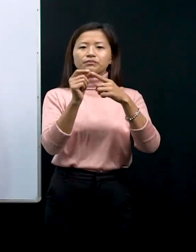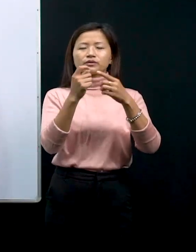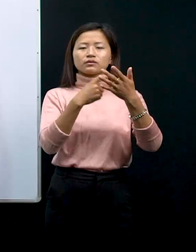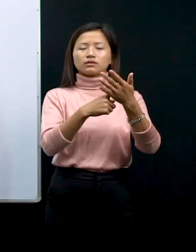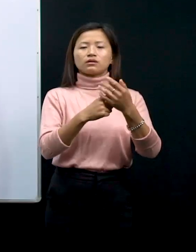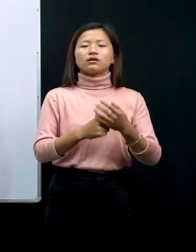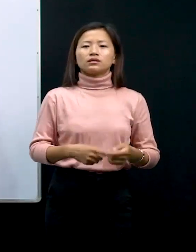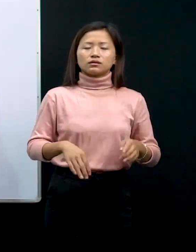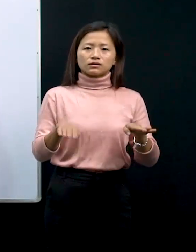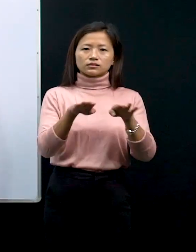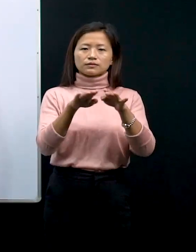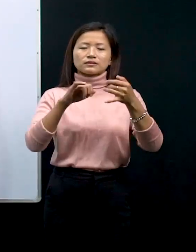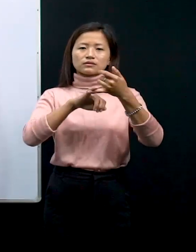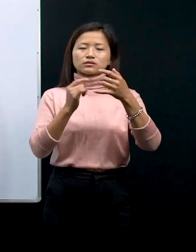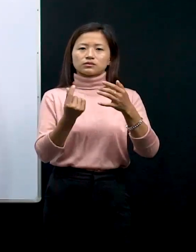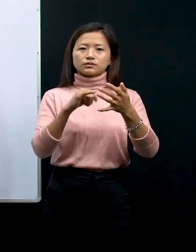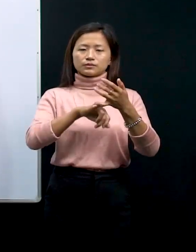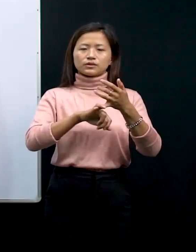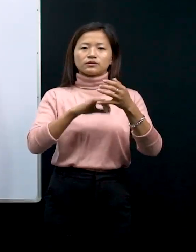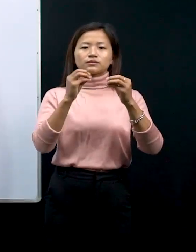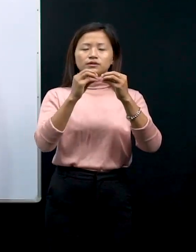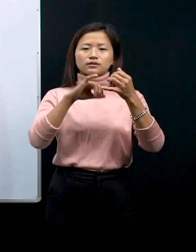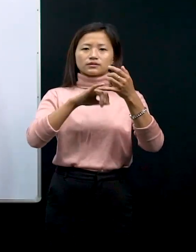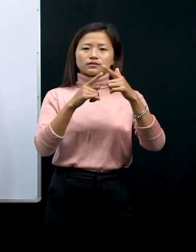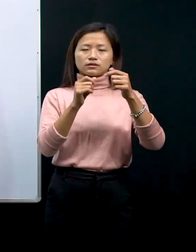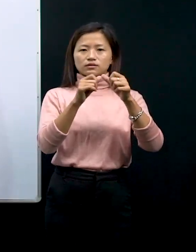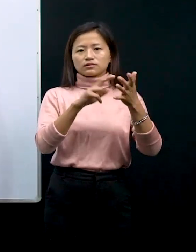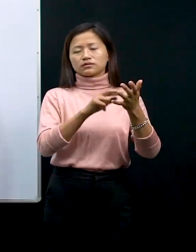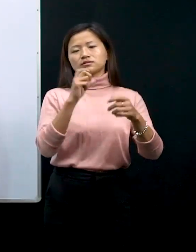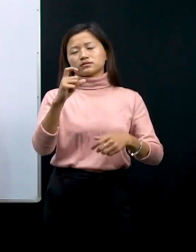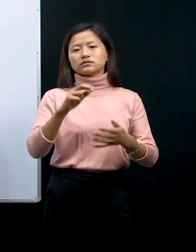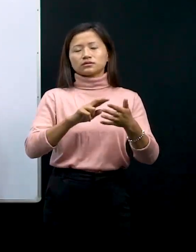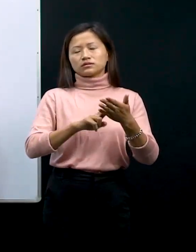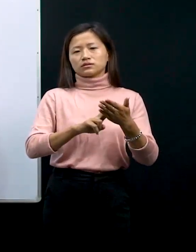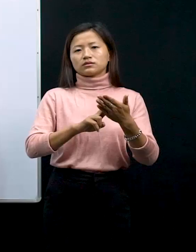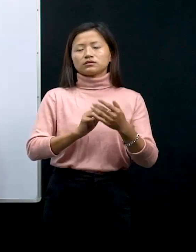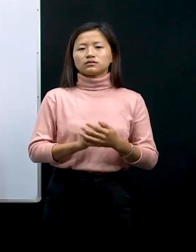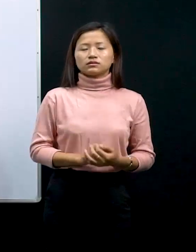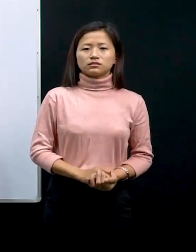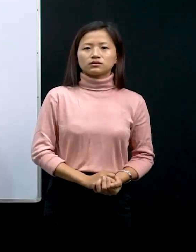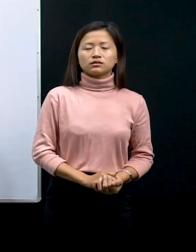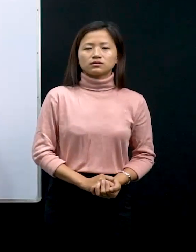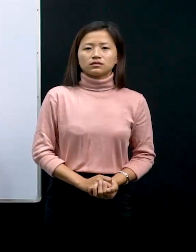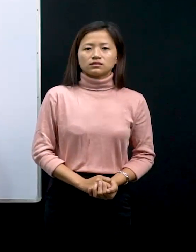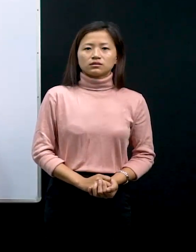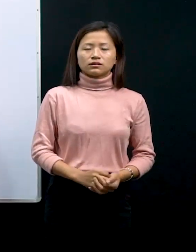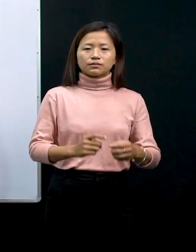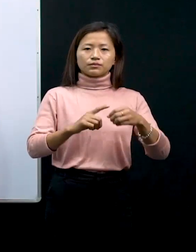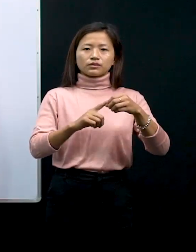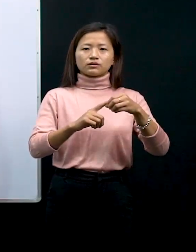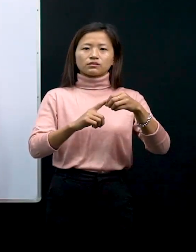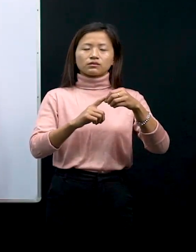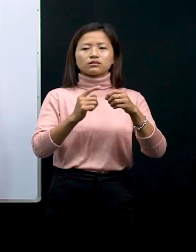tangent subtends equal angle at the center. Equal tangents, which are equal tangent? PQ